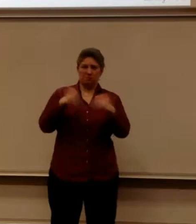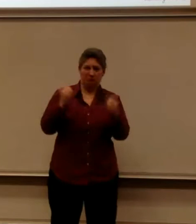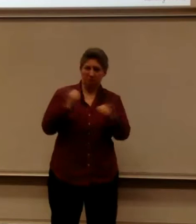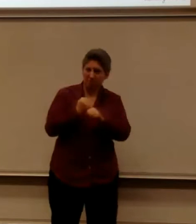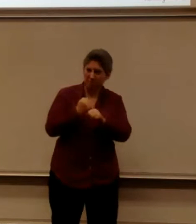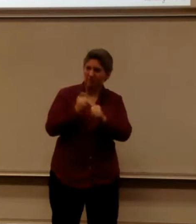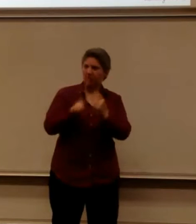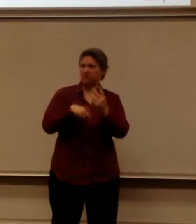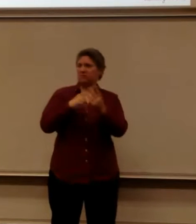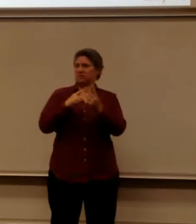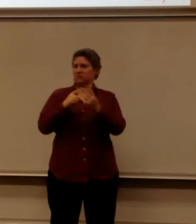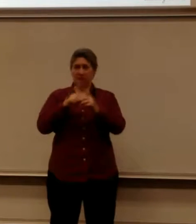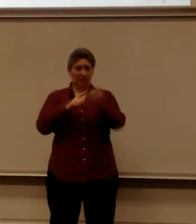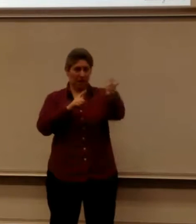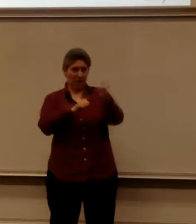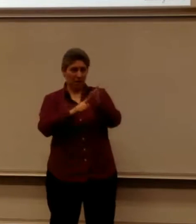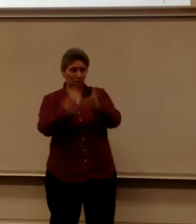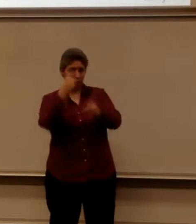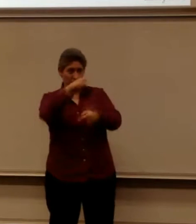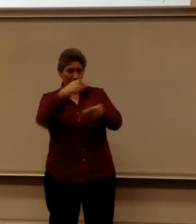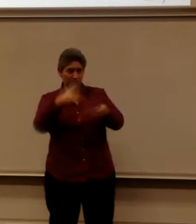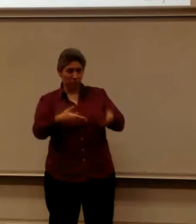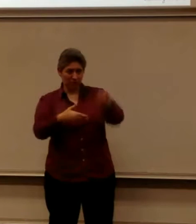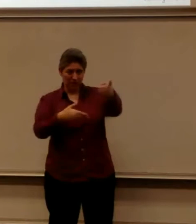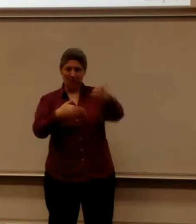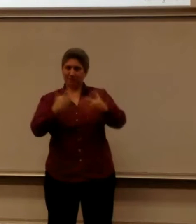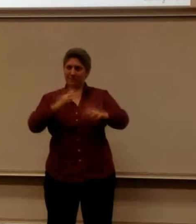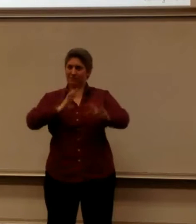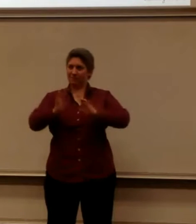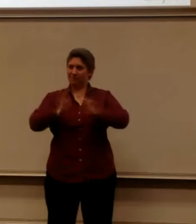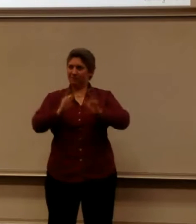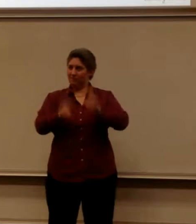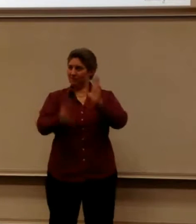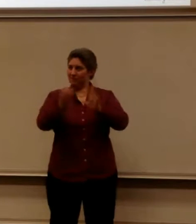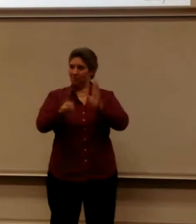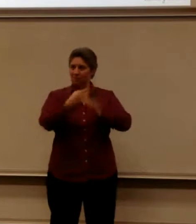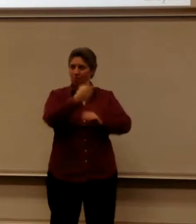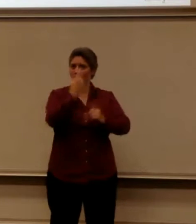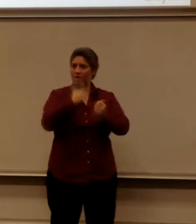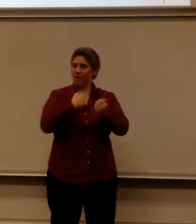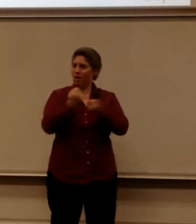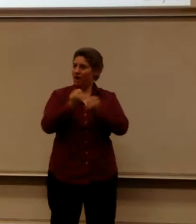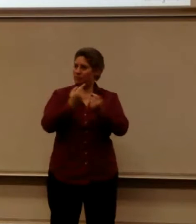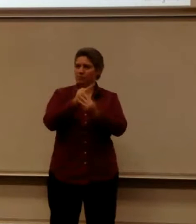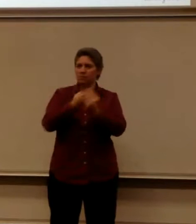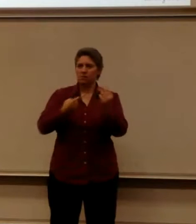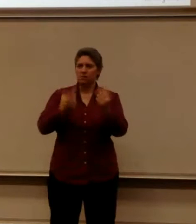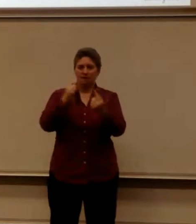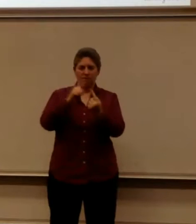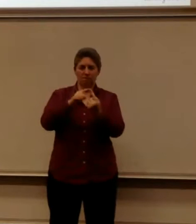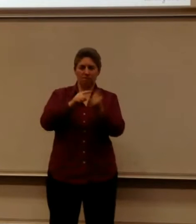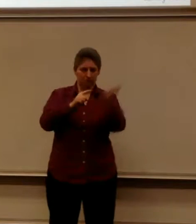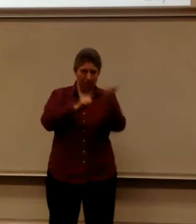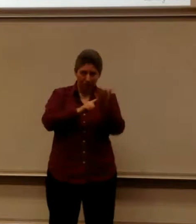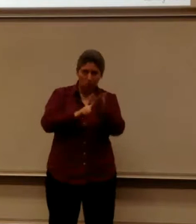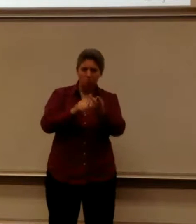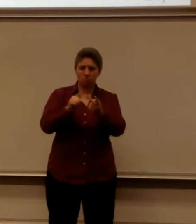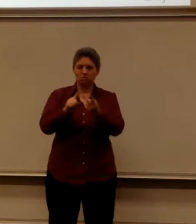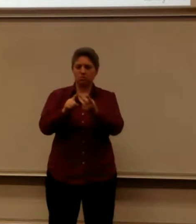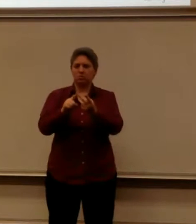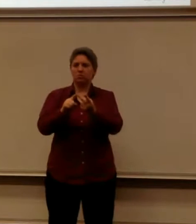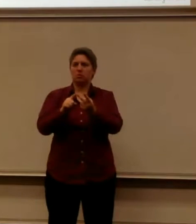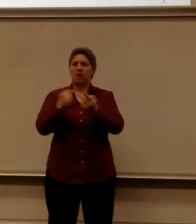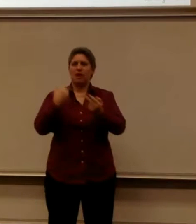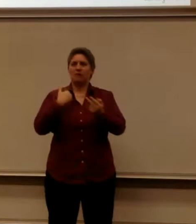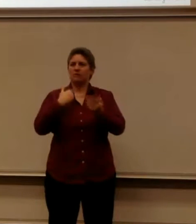NAG is, what that's involved, what's the difference between the Parliament and the government. And Lillian Lawson was involved in filming today, so Lillian is one of our